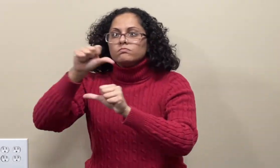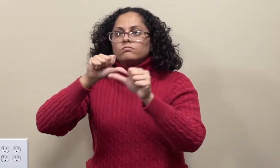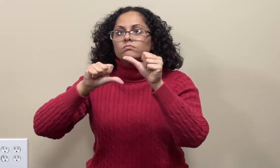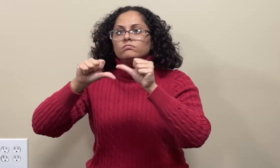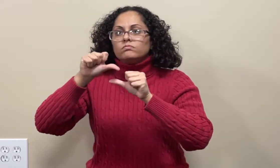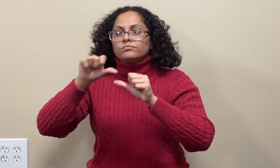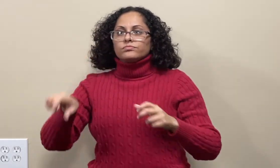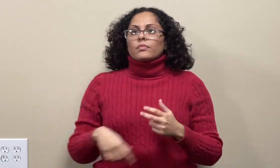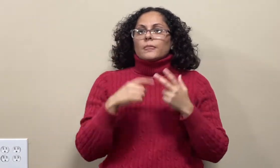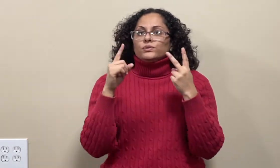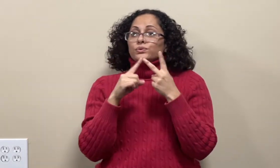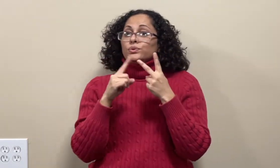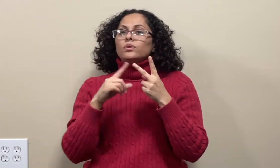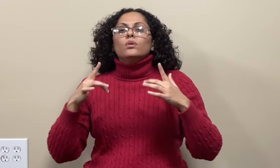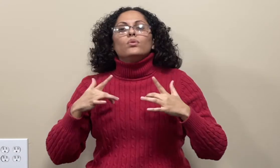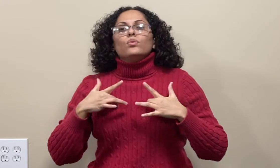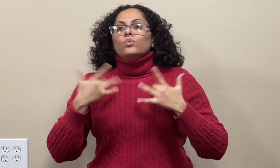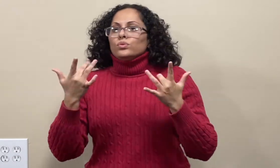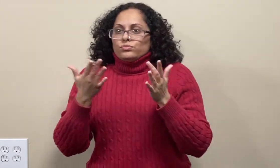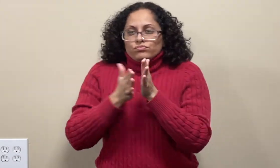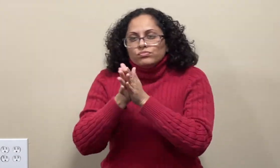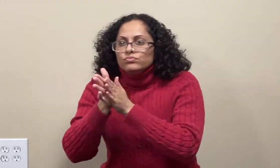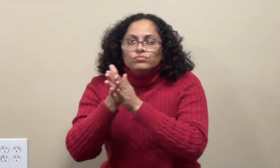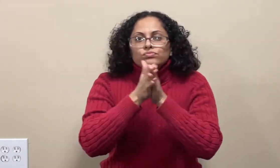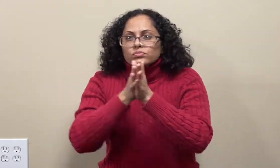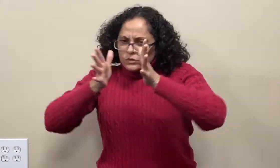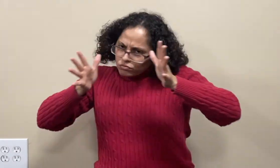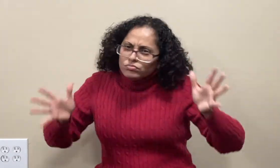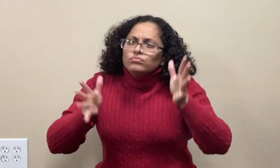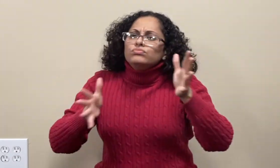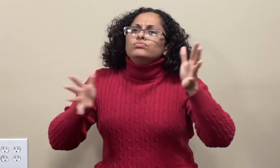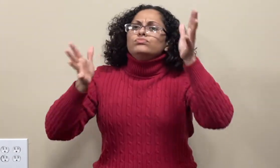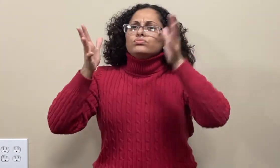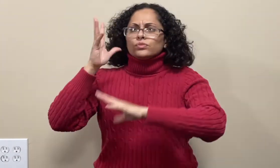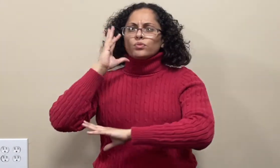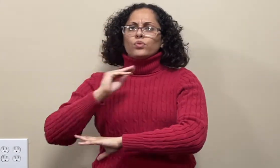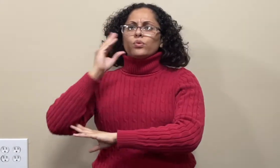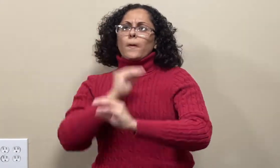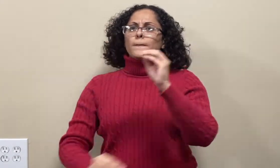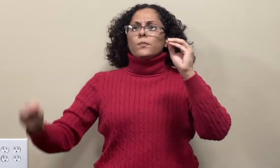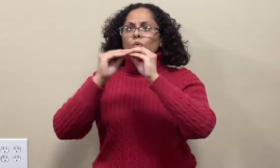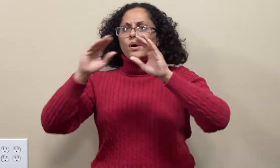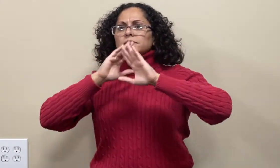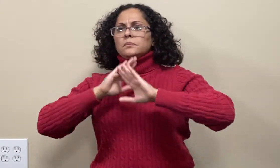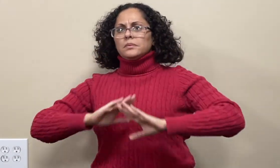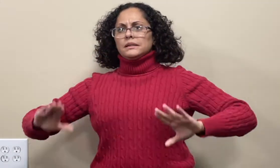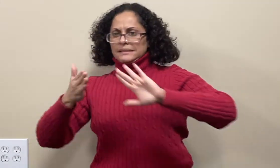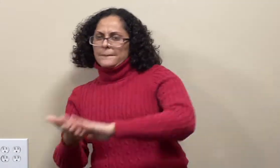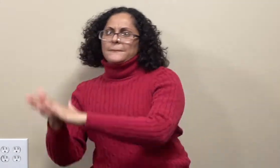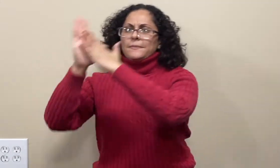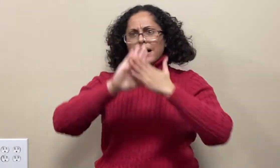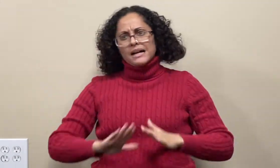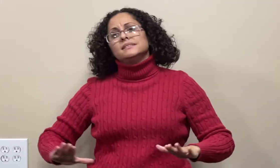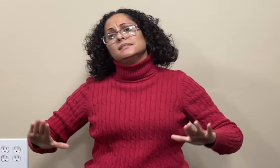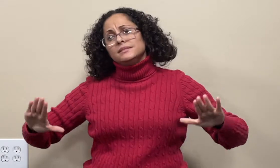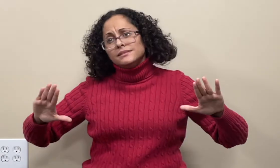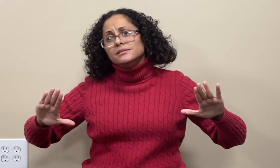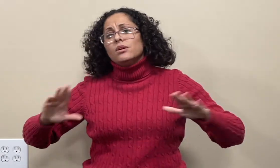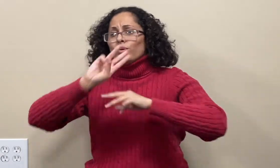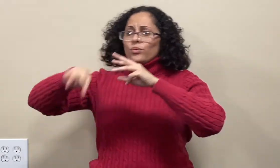Second, it provides an incentive to create a more peaceful deaf world. In a more peaceful world, fewer people would